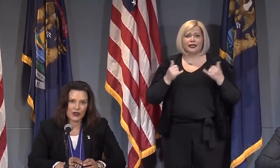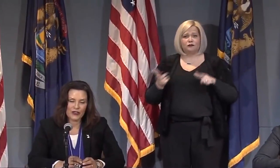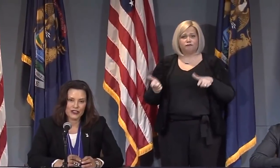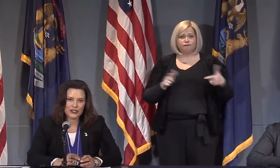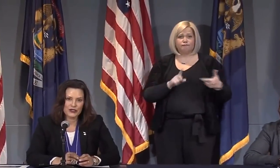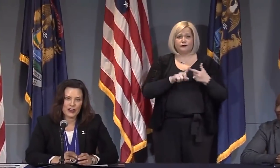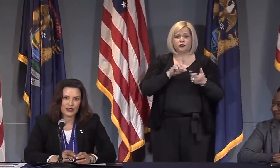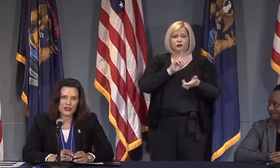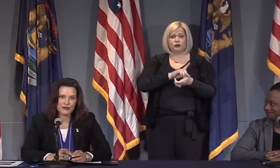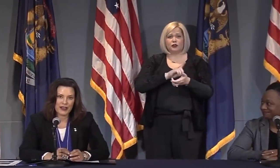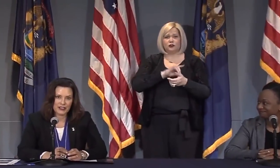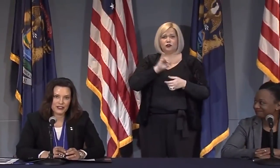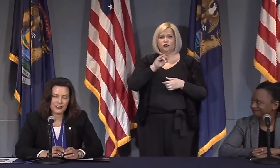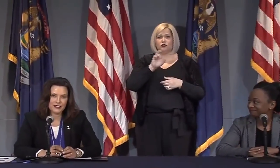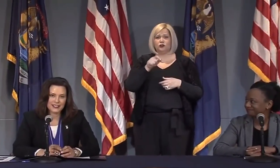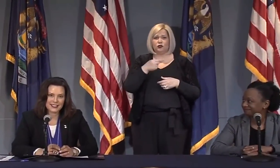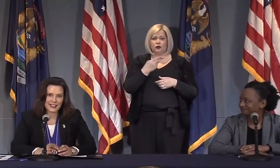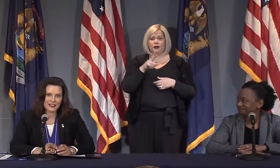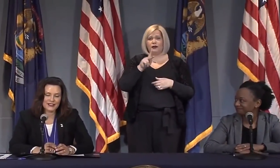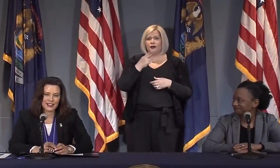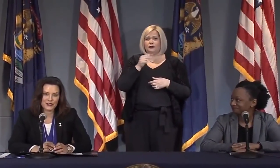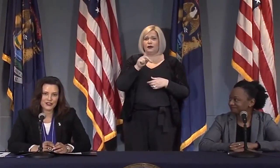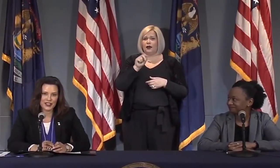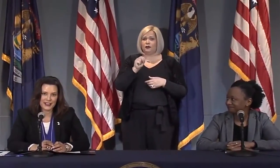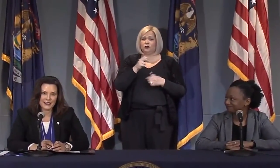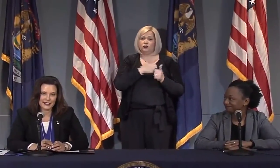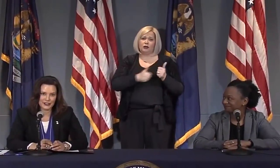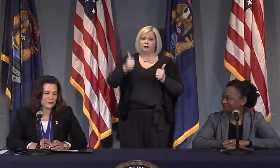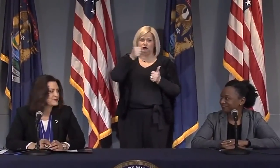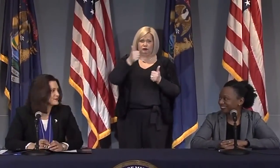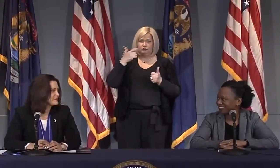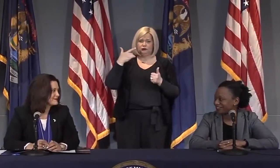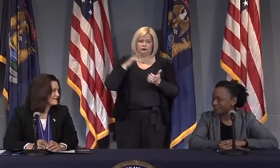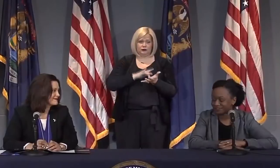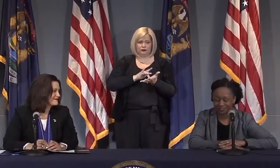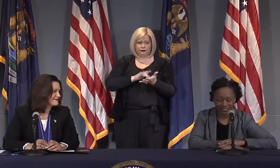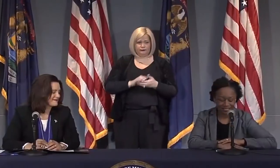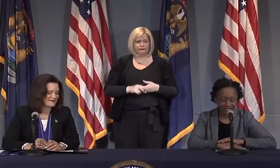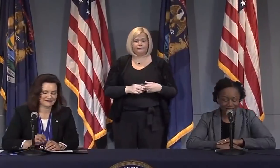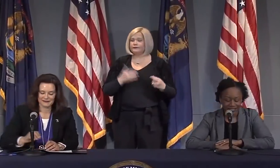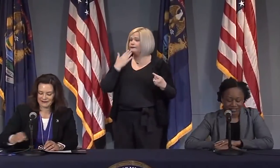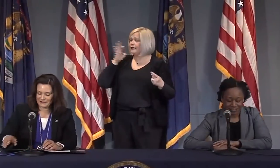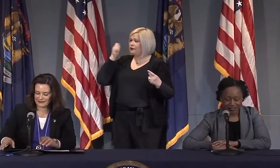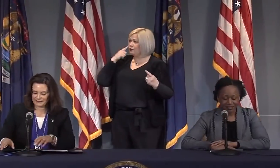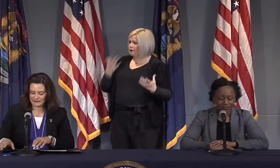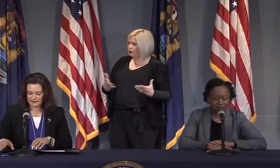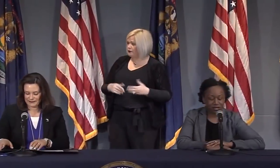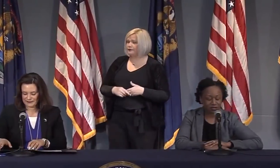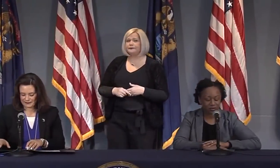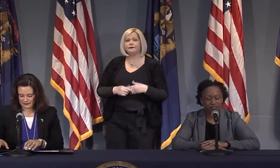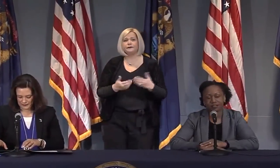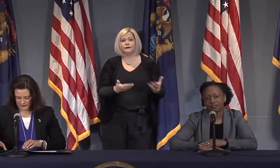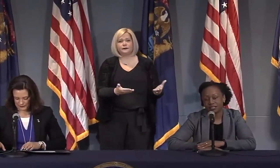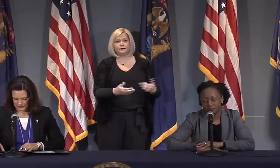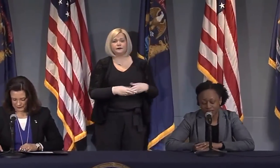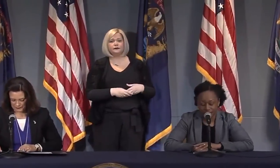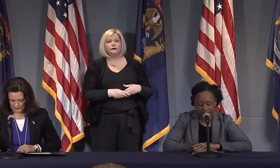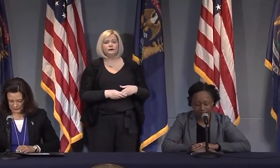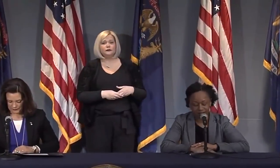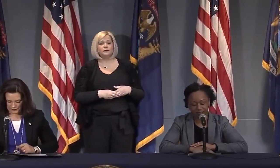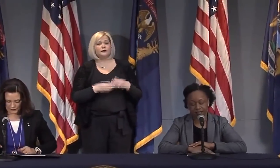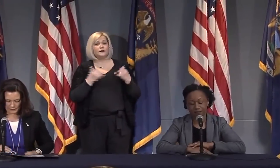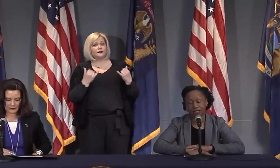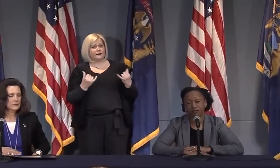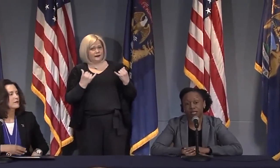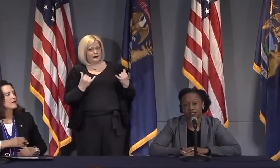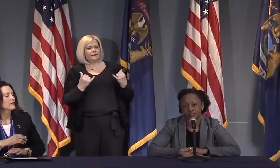hand it over to our Chief Medical Executive, Dr. Janae Caldoun. Thank you, Governor. So we're still seeing many